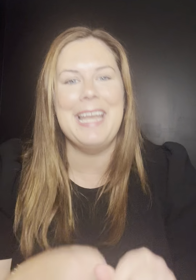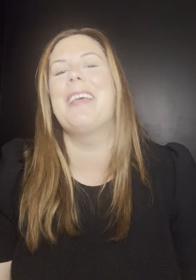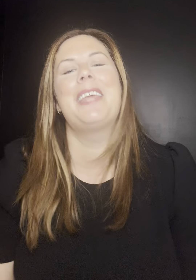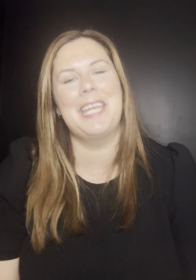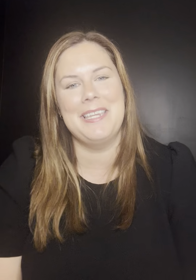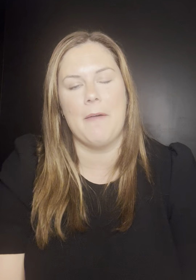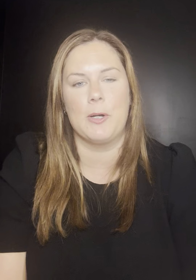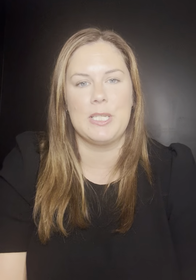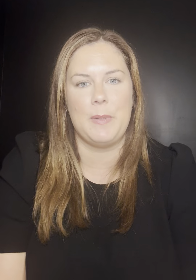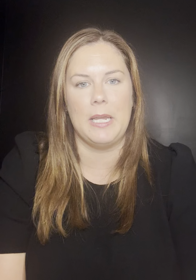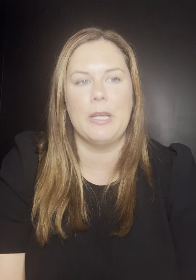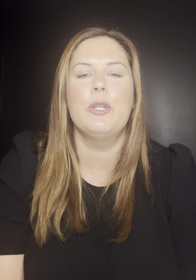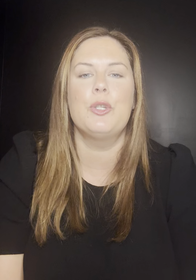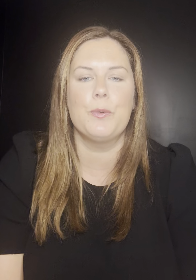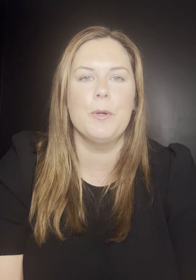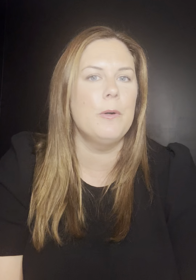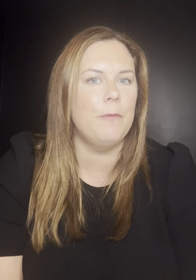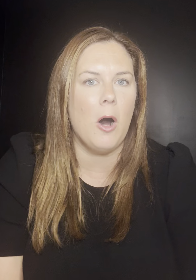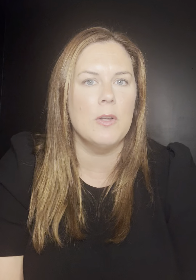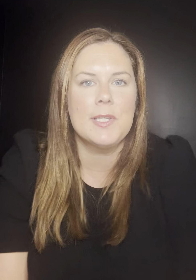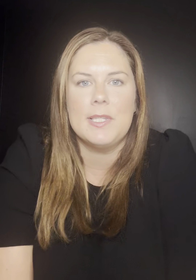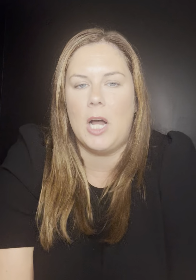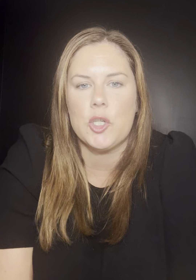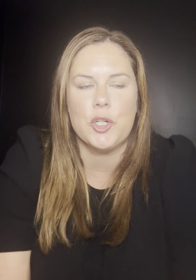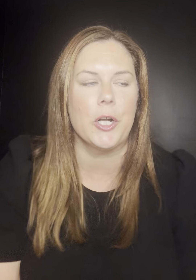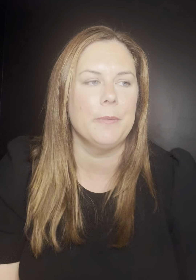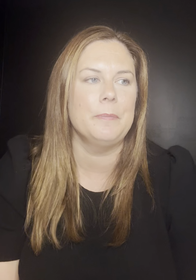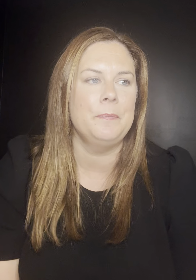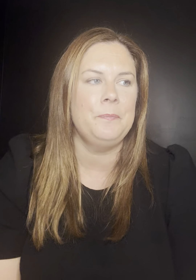they can never speak. True, false, unsure.